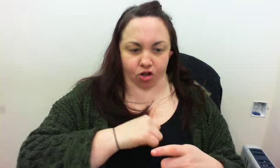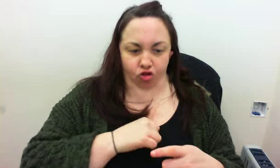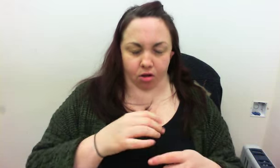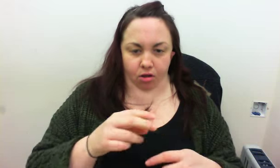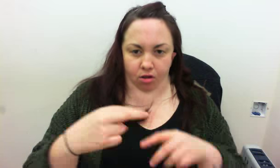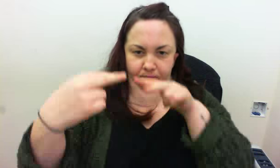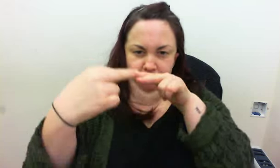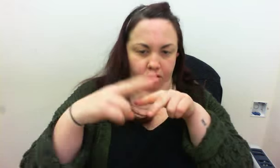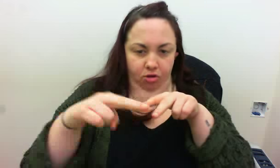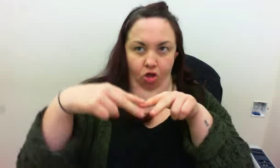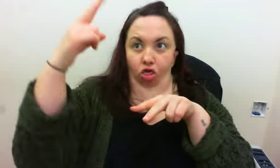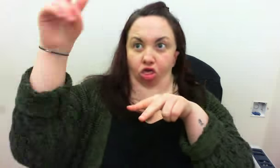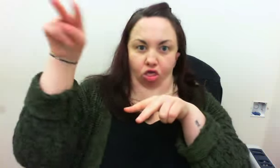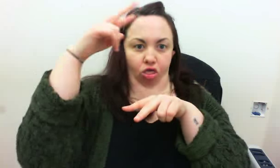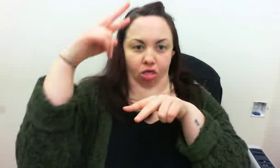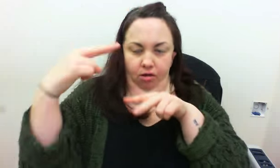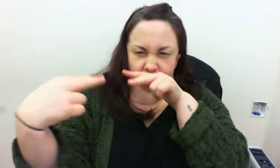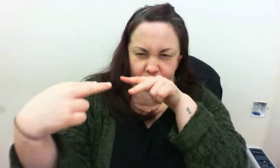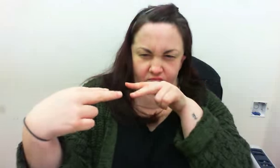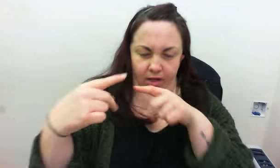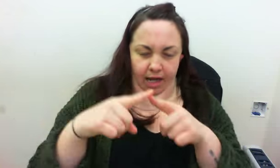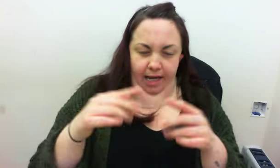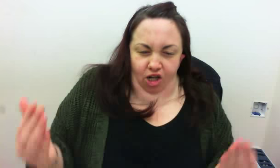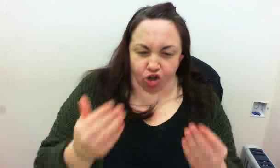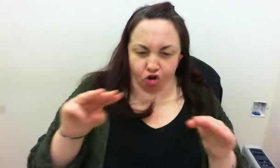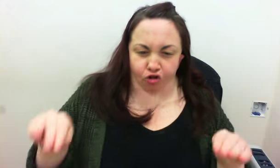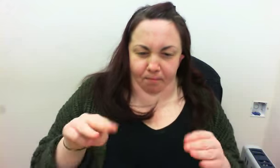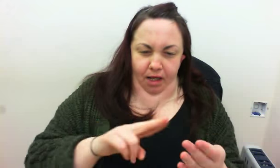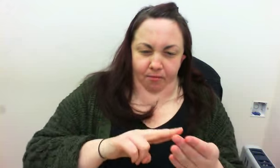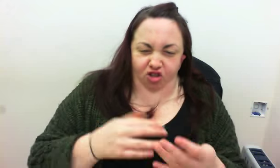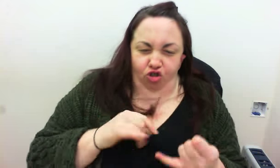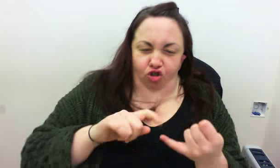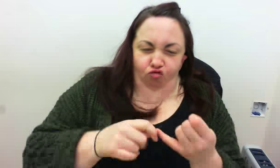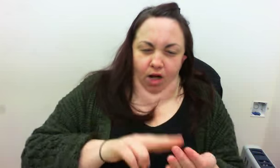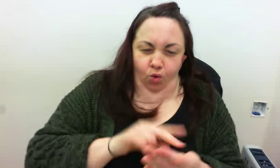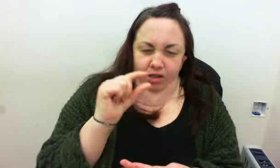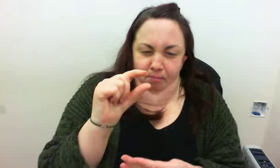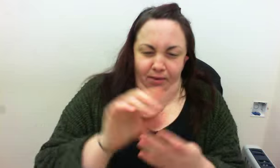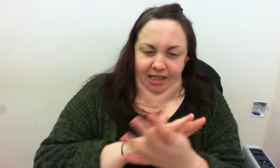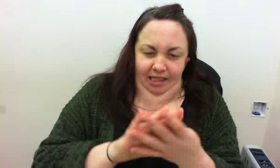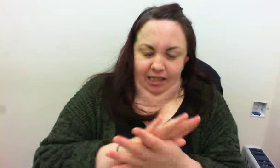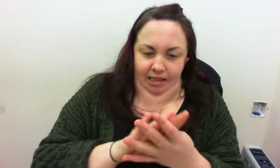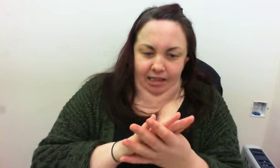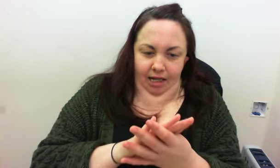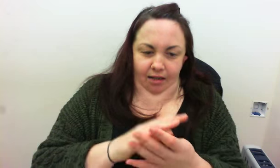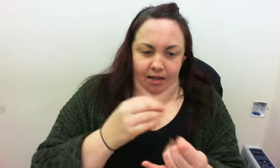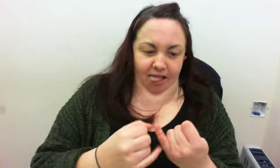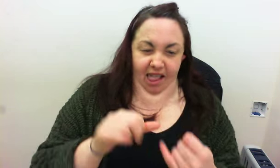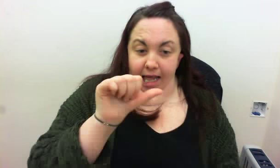them. And always, you know, encourage people to use sign language. You know, learning the basics like the ABC, the